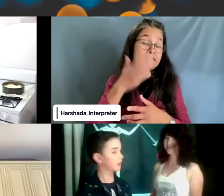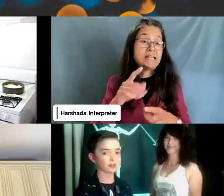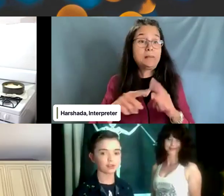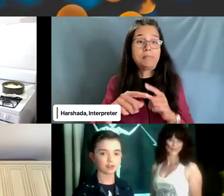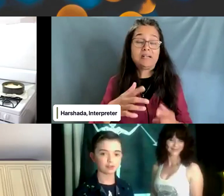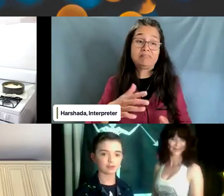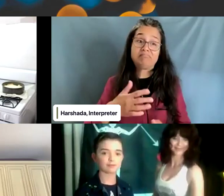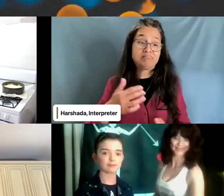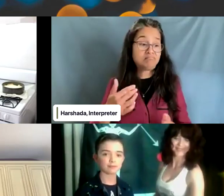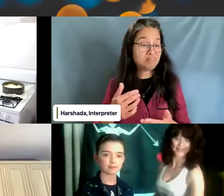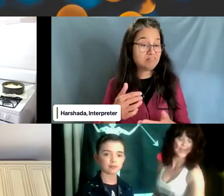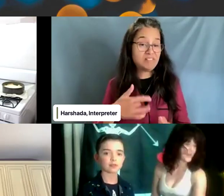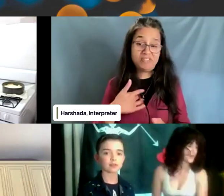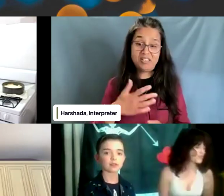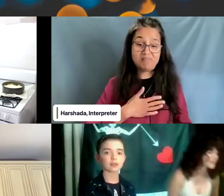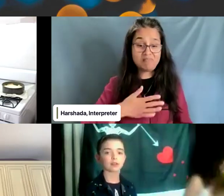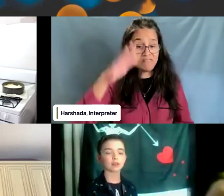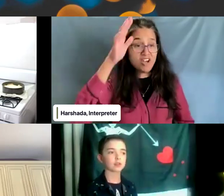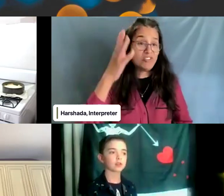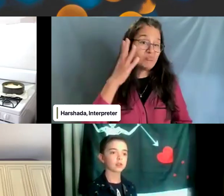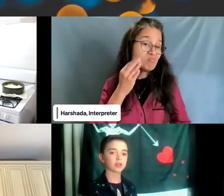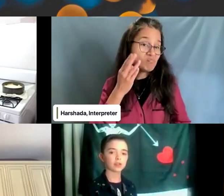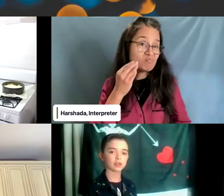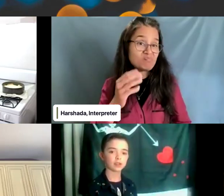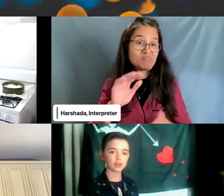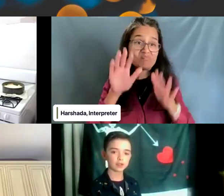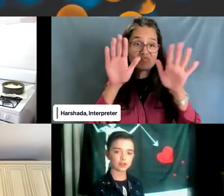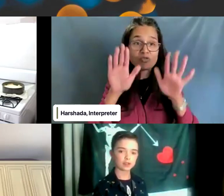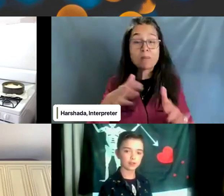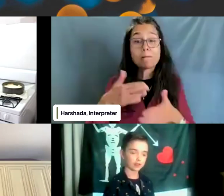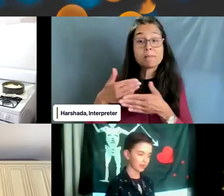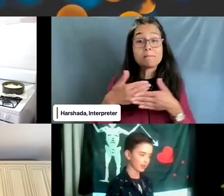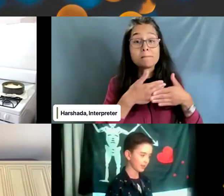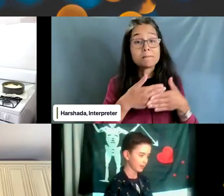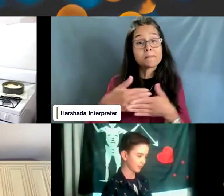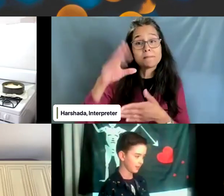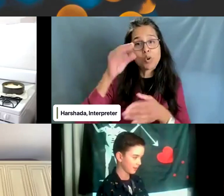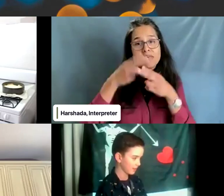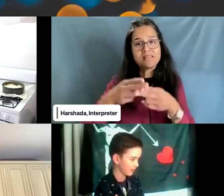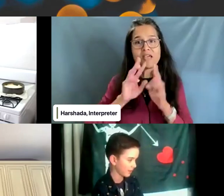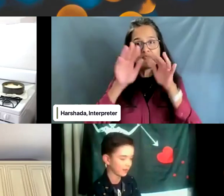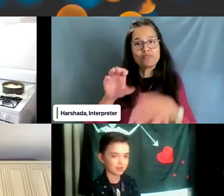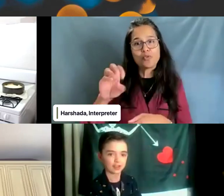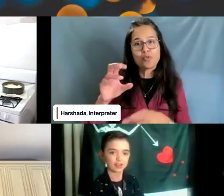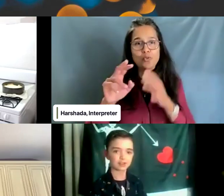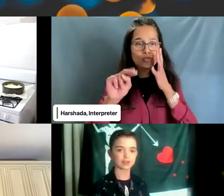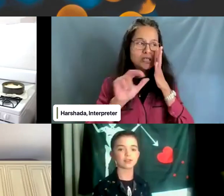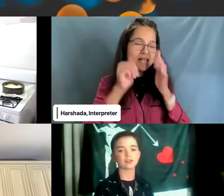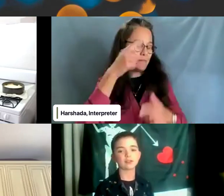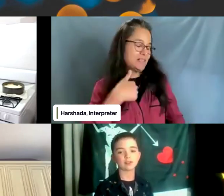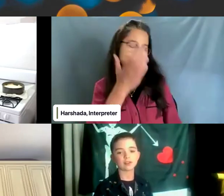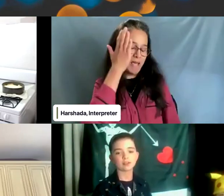going great. My baby boy, Ocean is his name. And not because I'm a pirate.